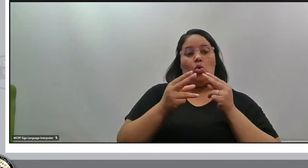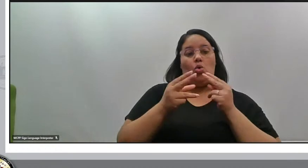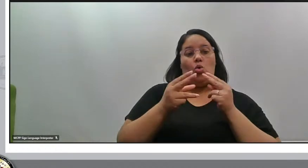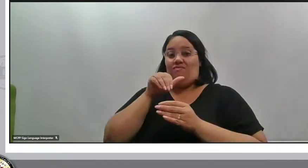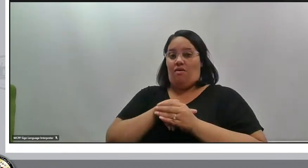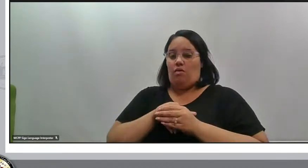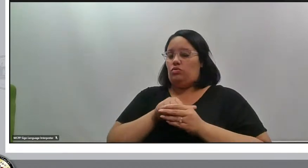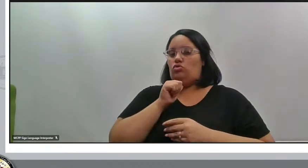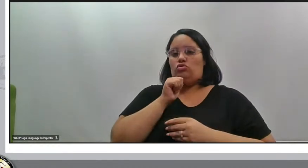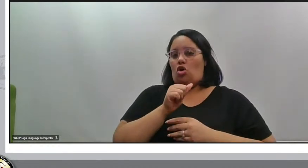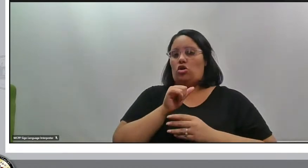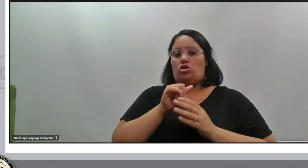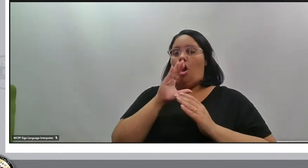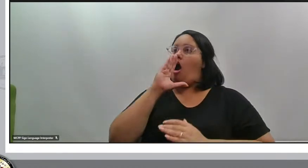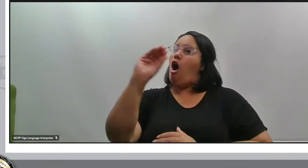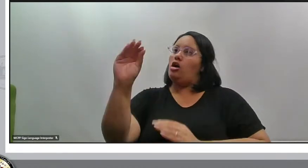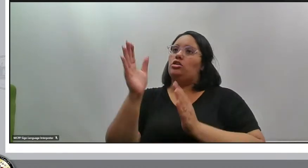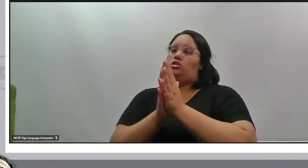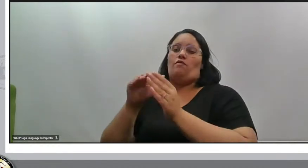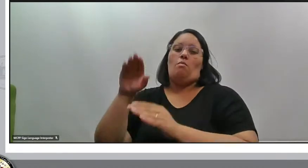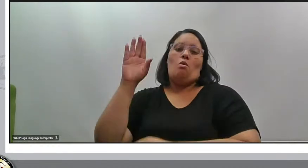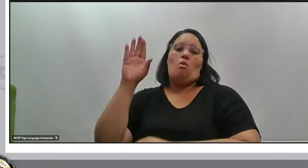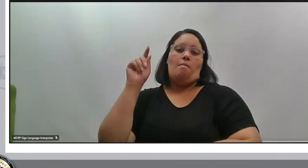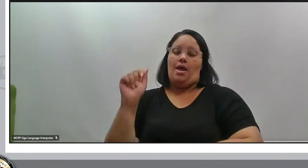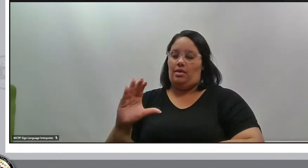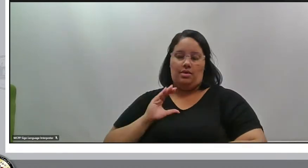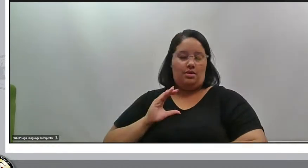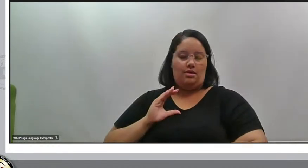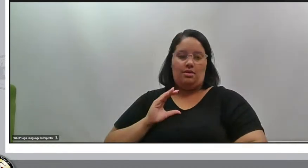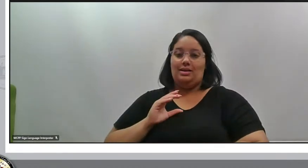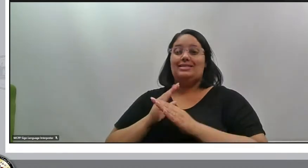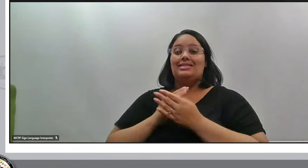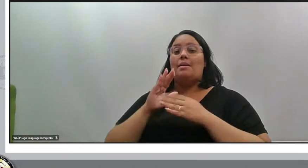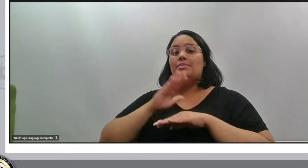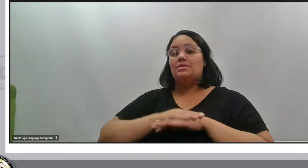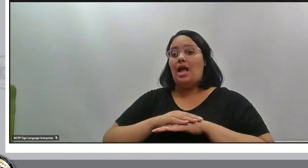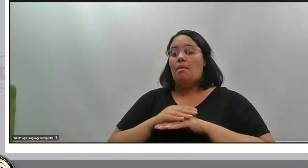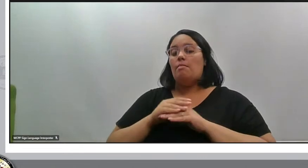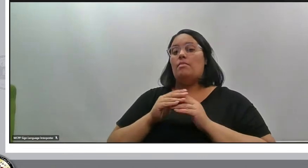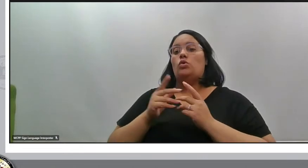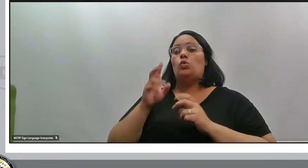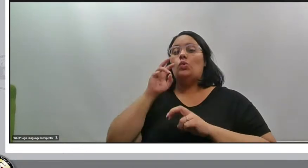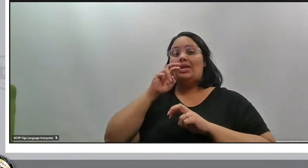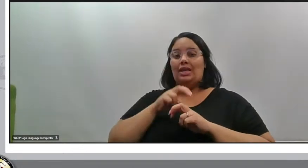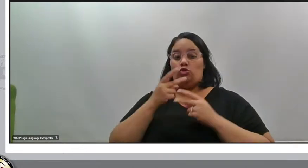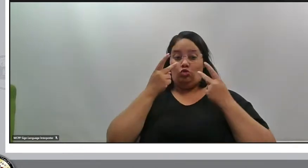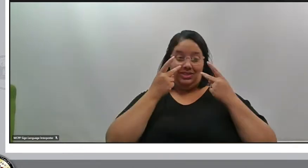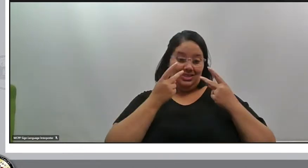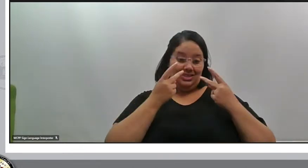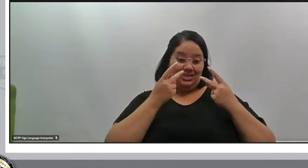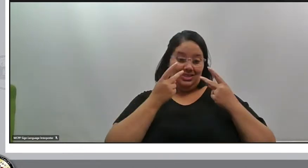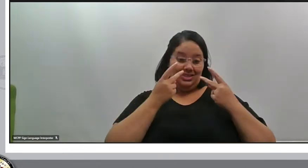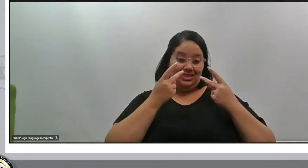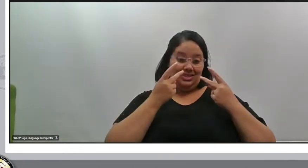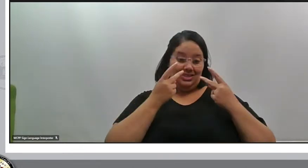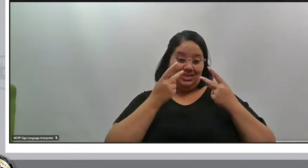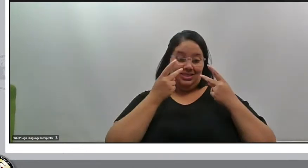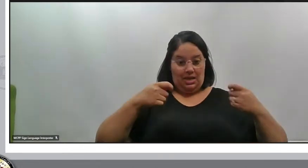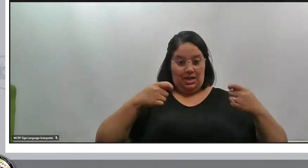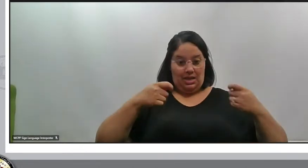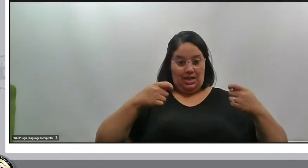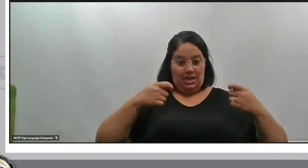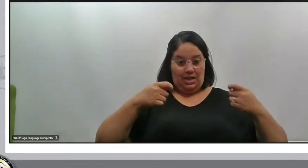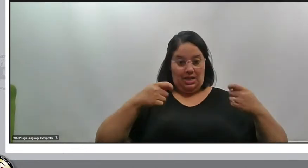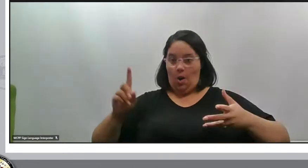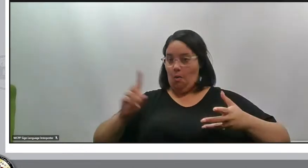is not necessarily asking for more money. Sometimes the answer is looking at what you are currently spending money on,